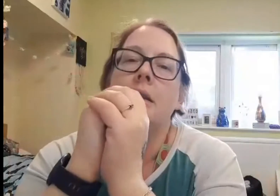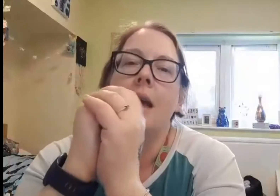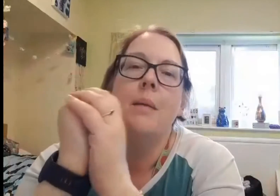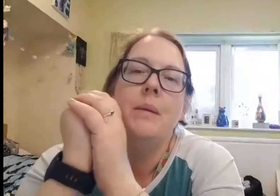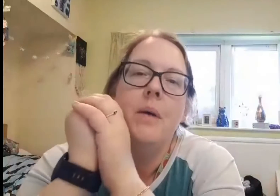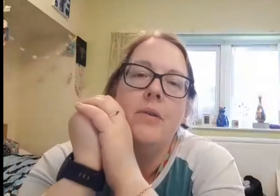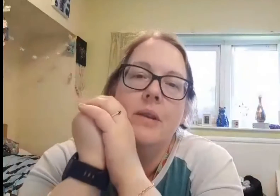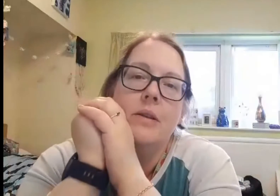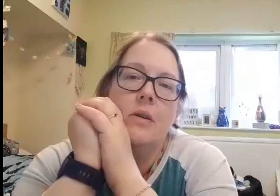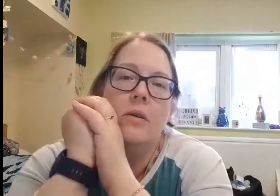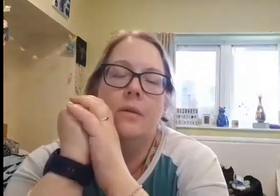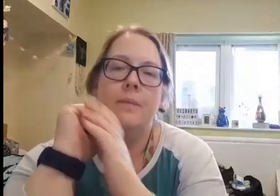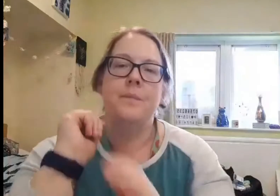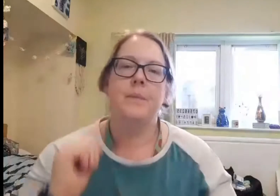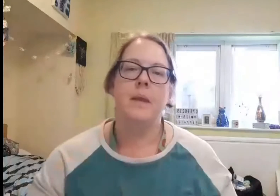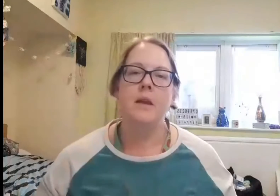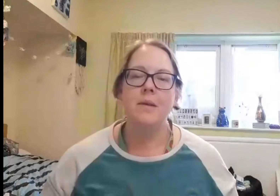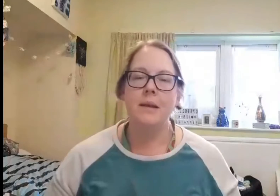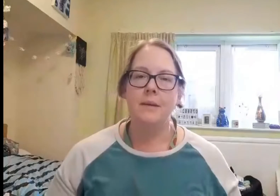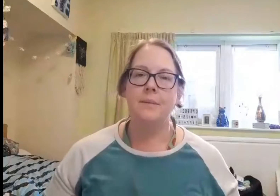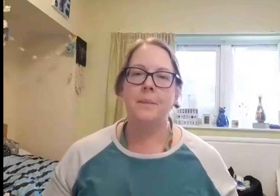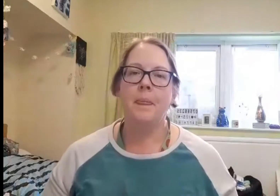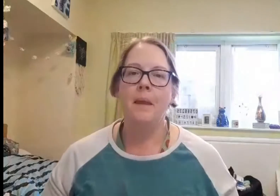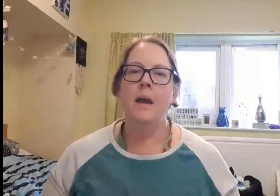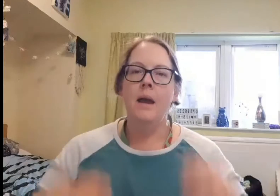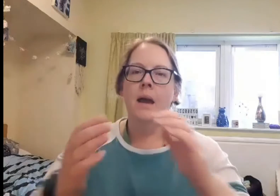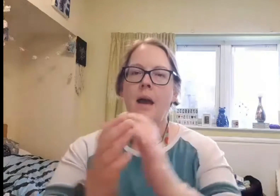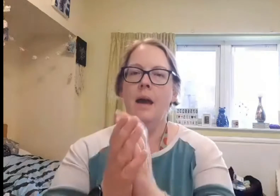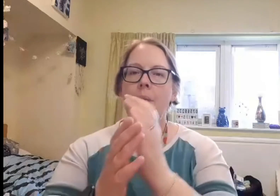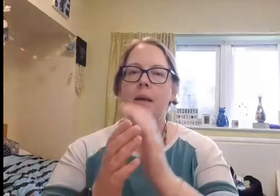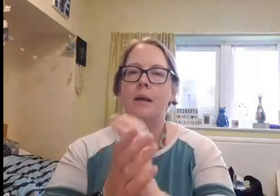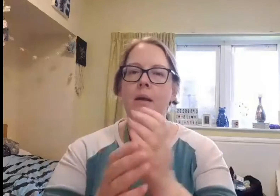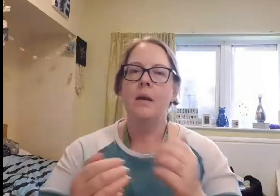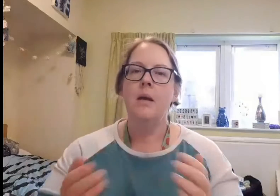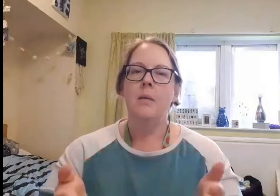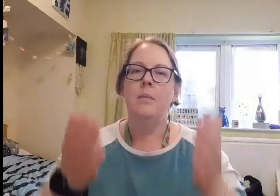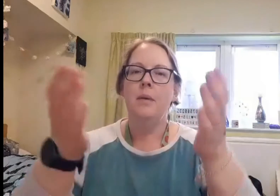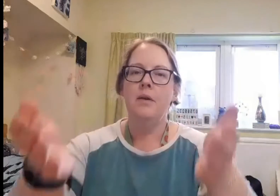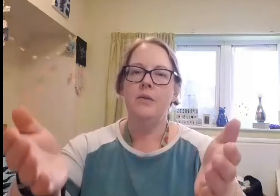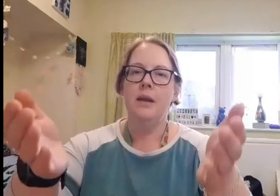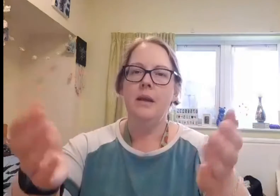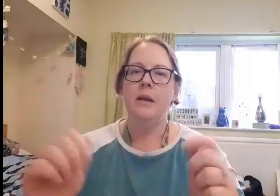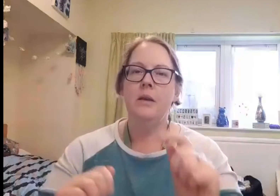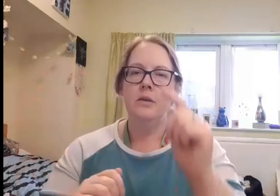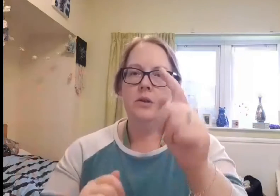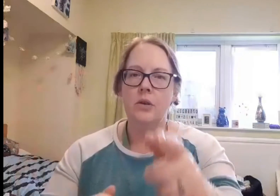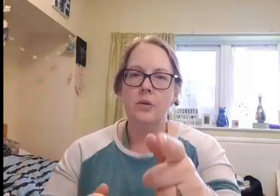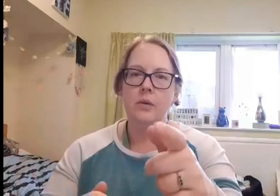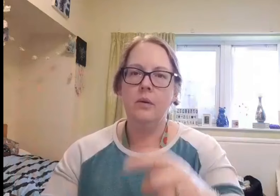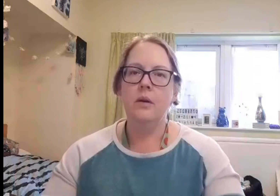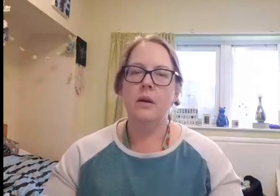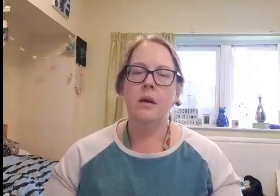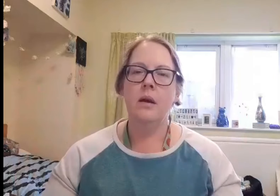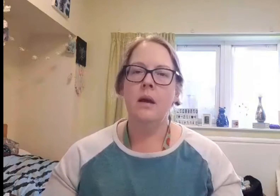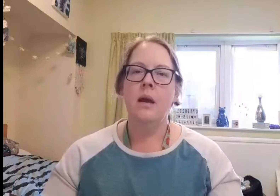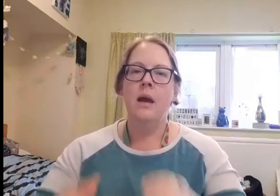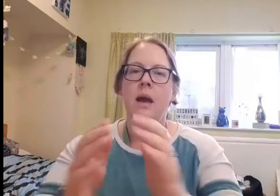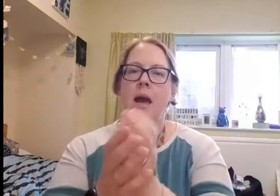the happy birthday song. Are you ready? Happy birthday to you.